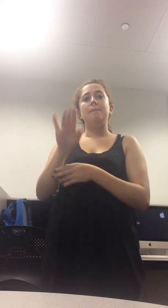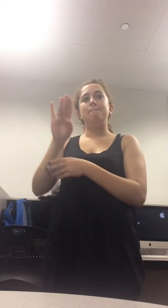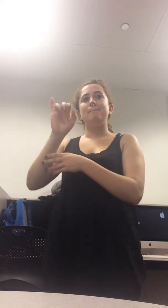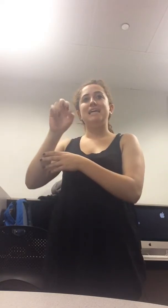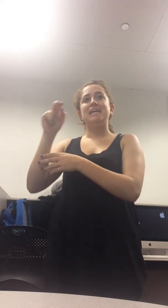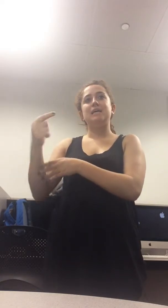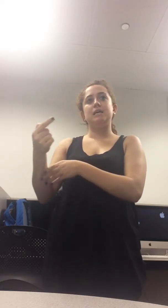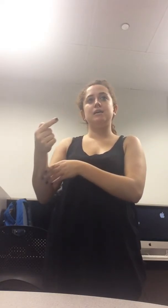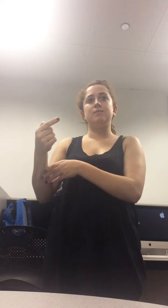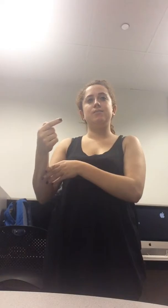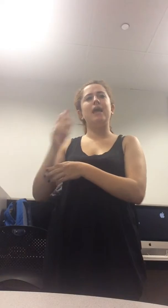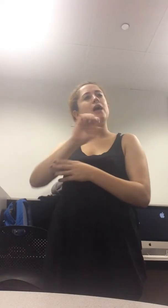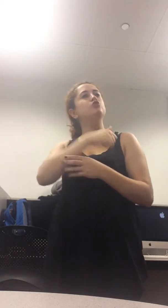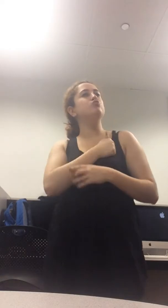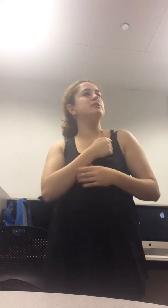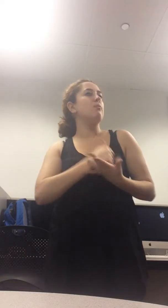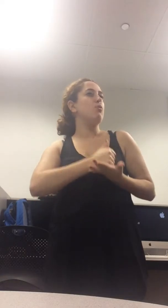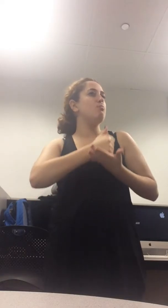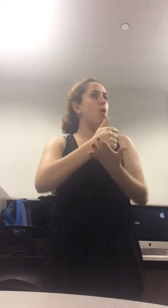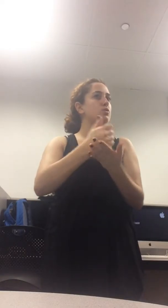health? Give me one.